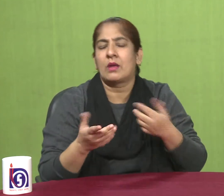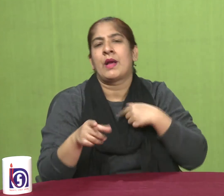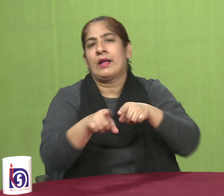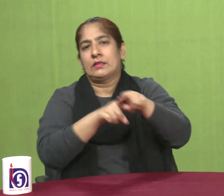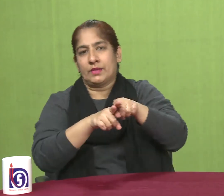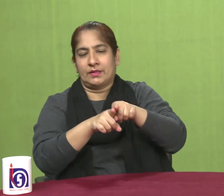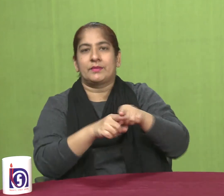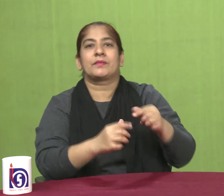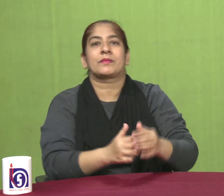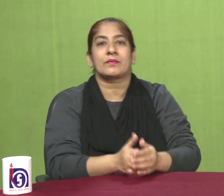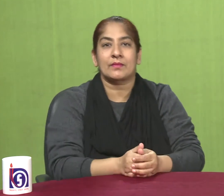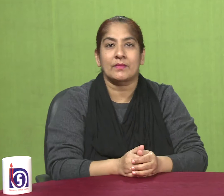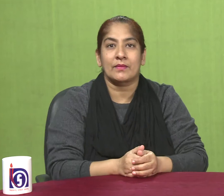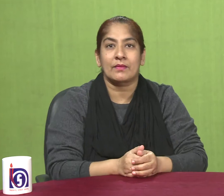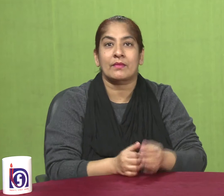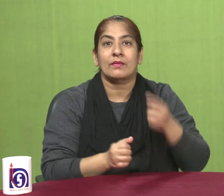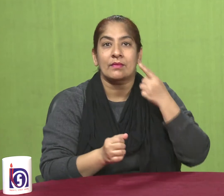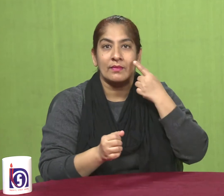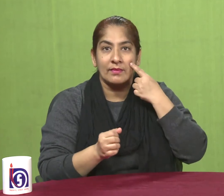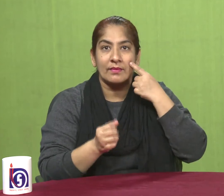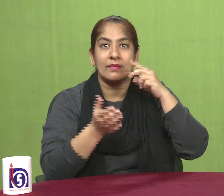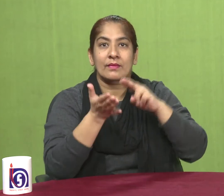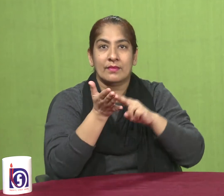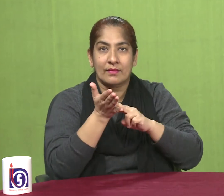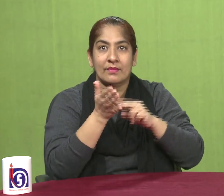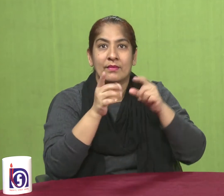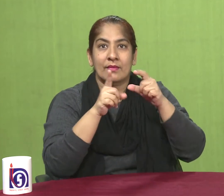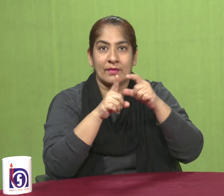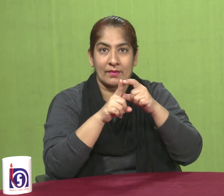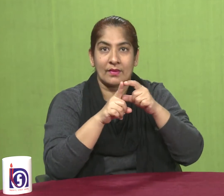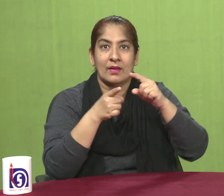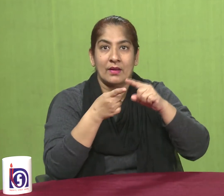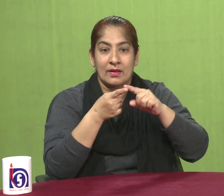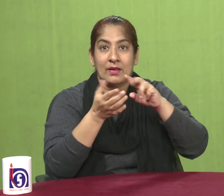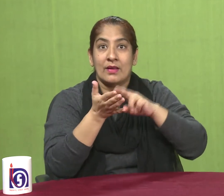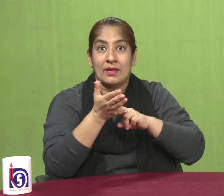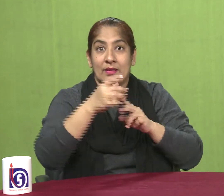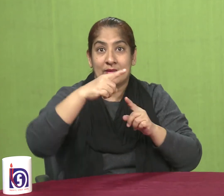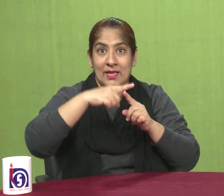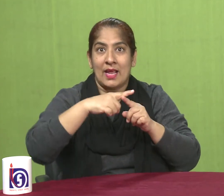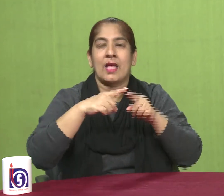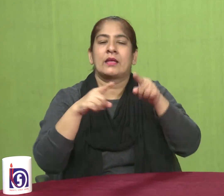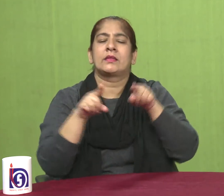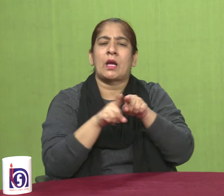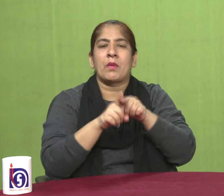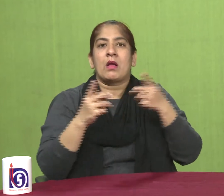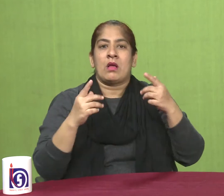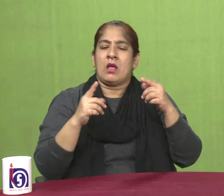Facilitators of external trade. What are they? So the first is indent houses or